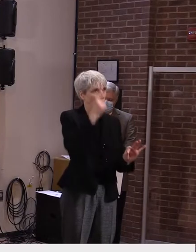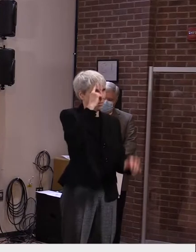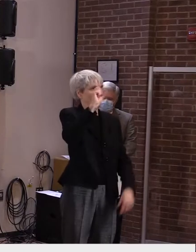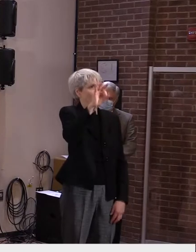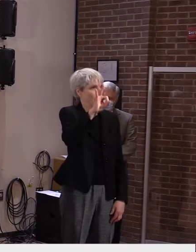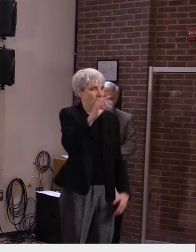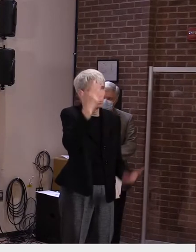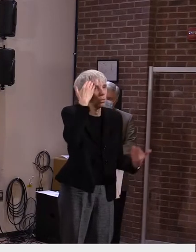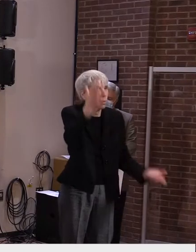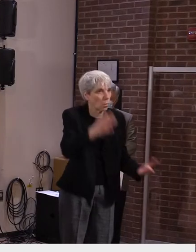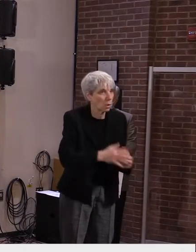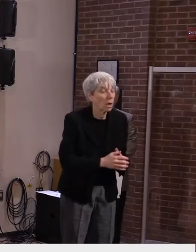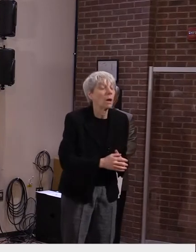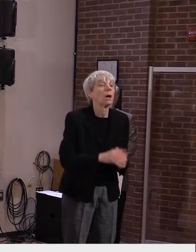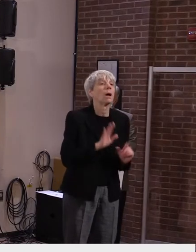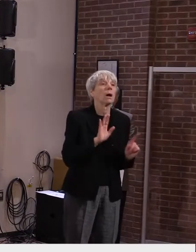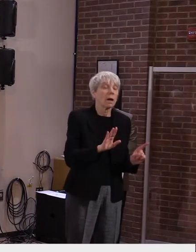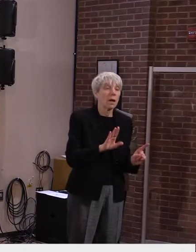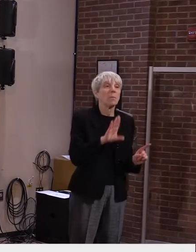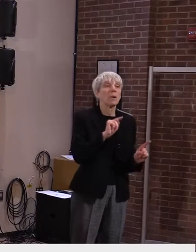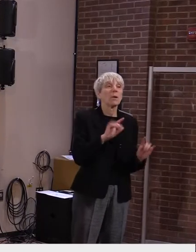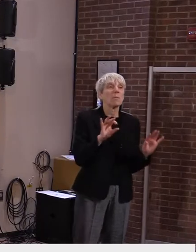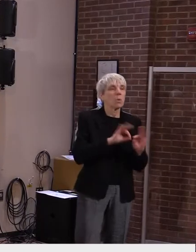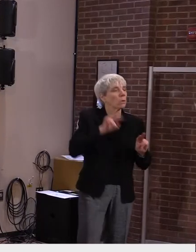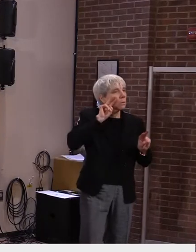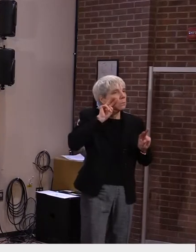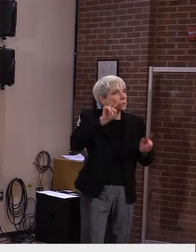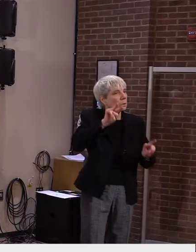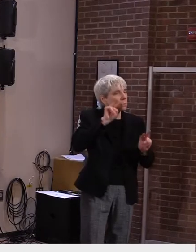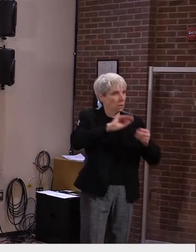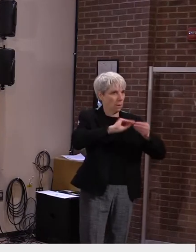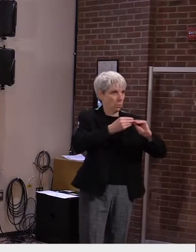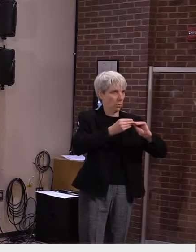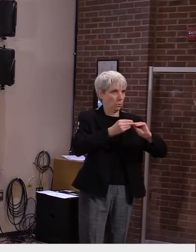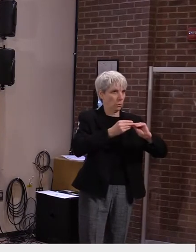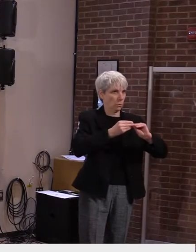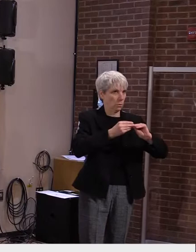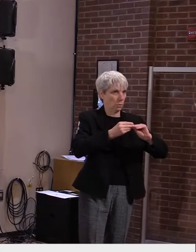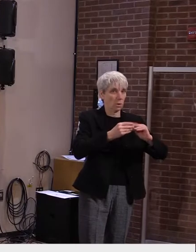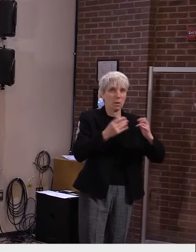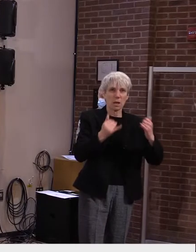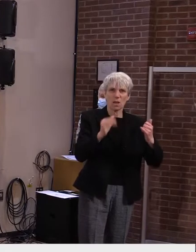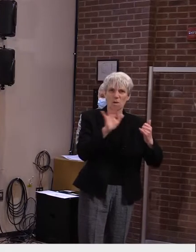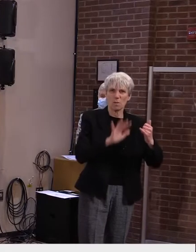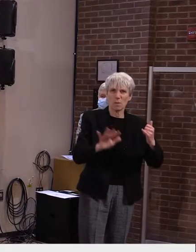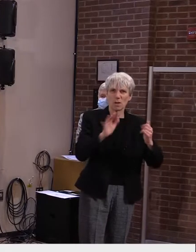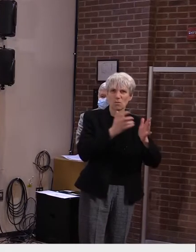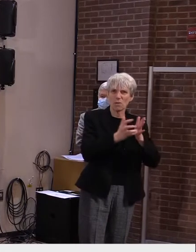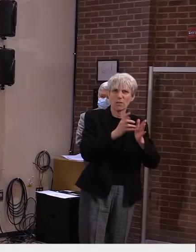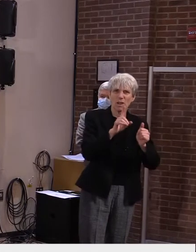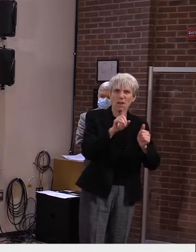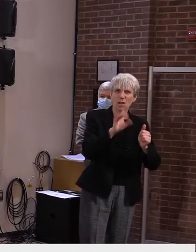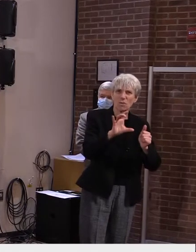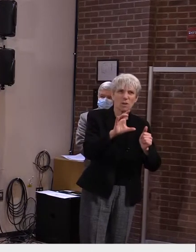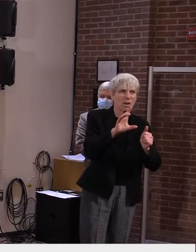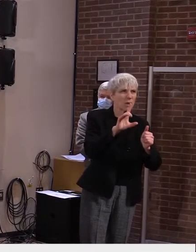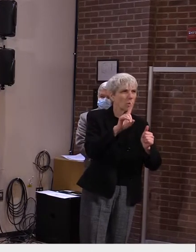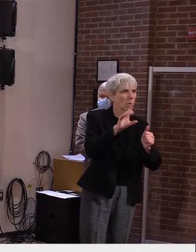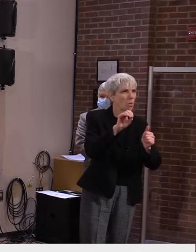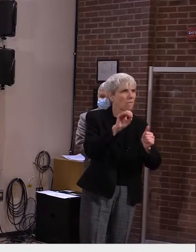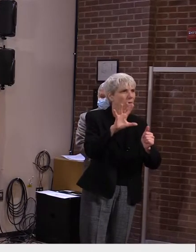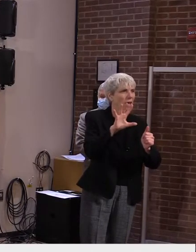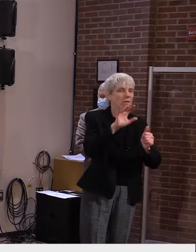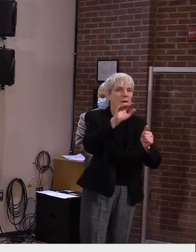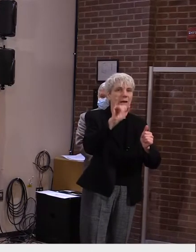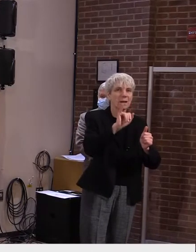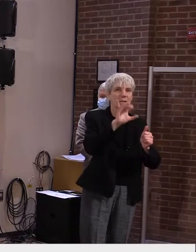And just pay attention to the numbers once again. We have about 100, I think about 100, 105 ICU